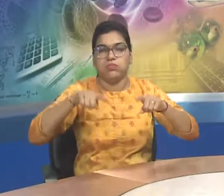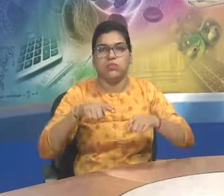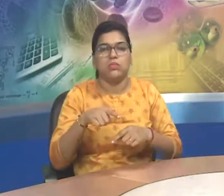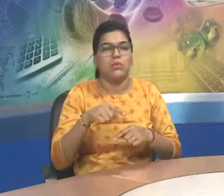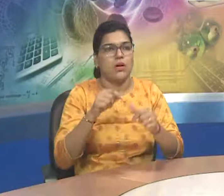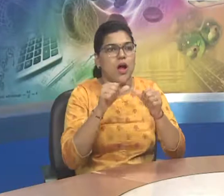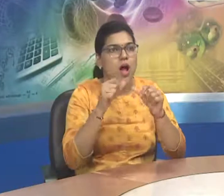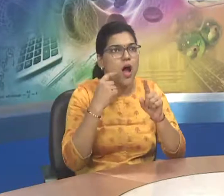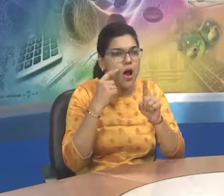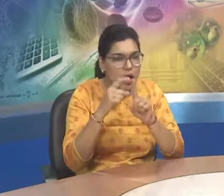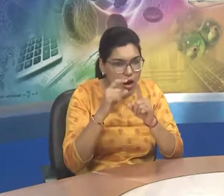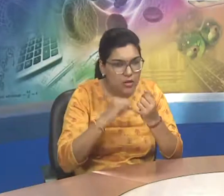Uneven